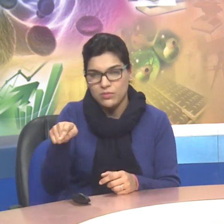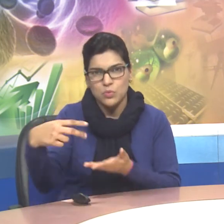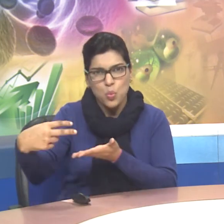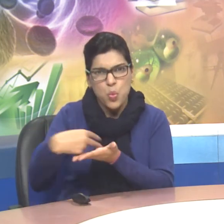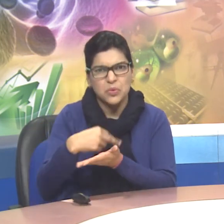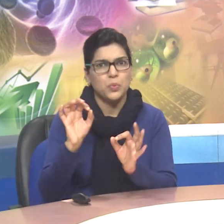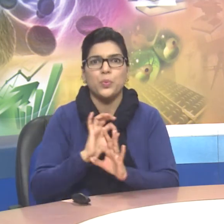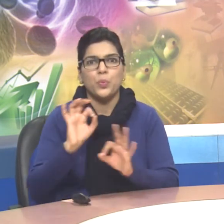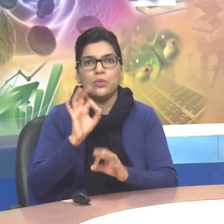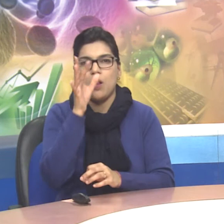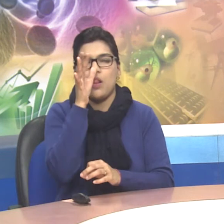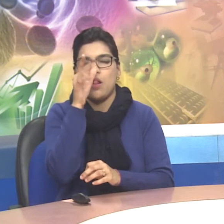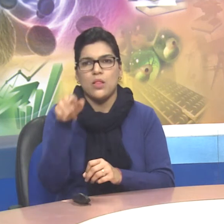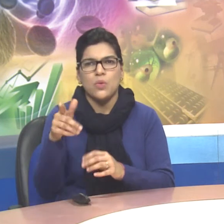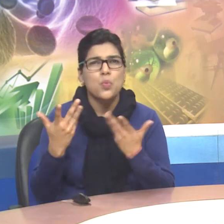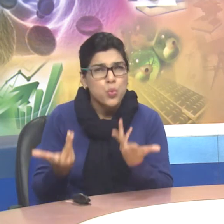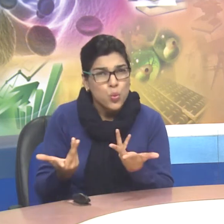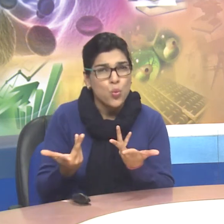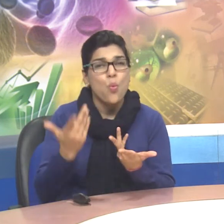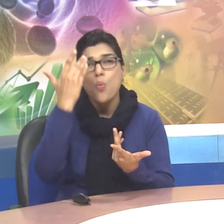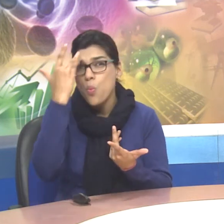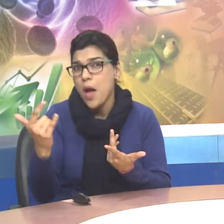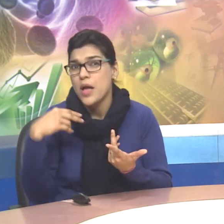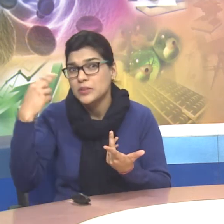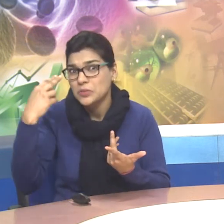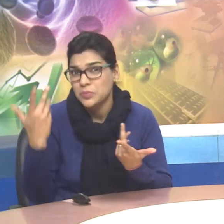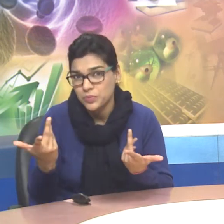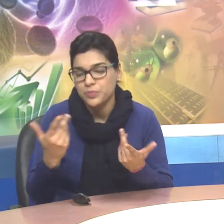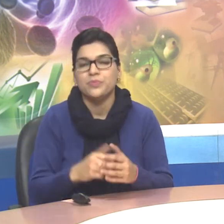Why does her grandmother not tell the truth?